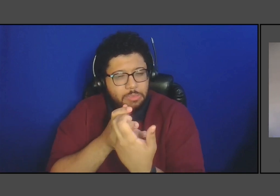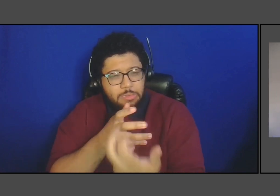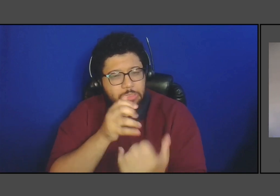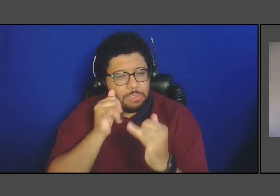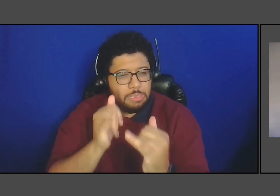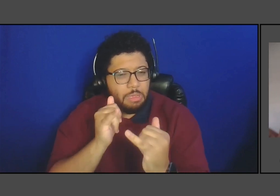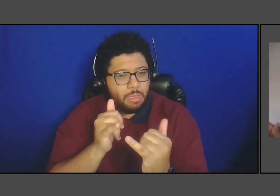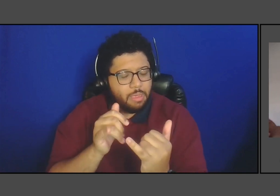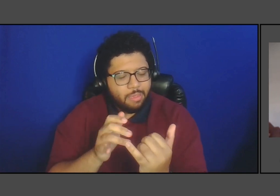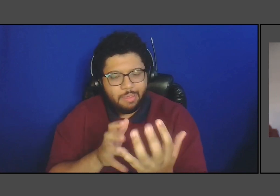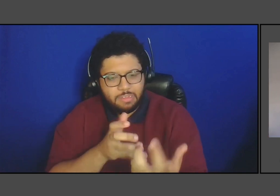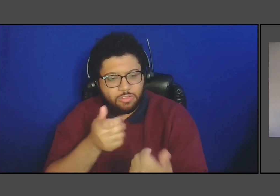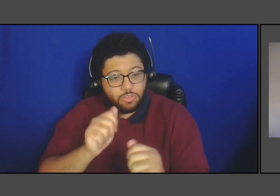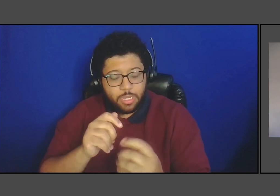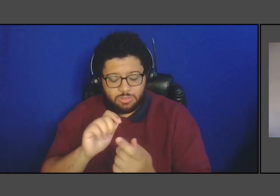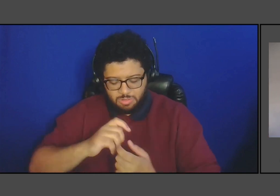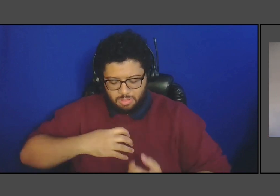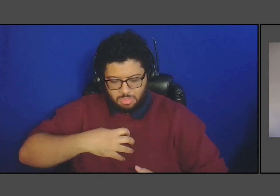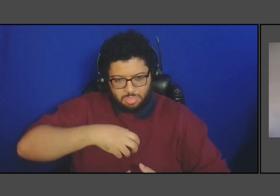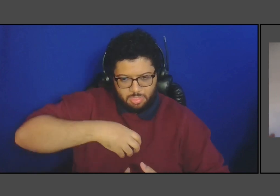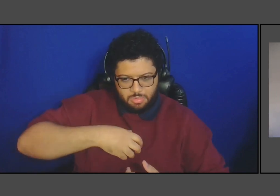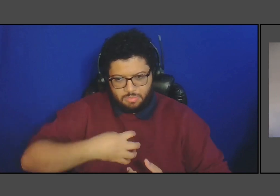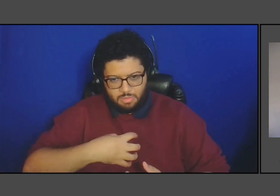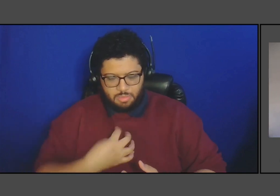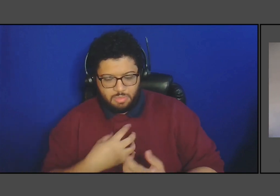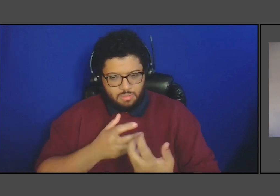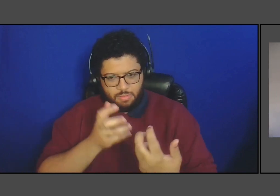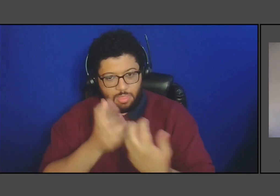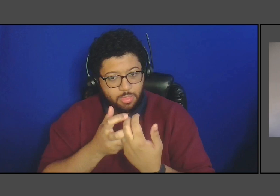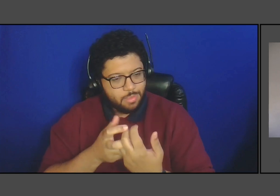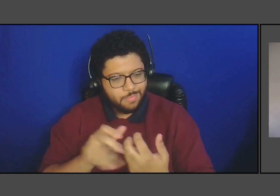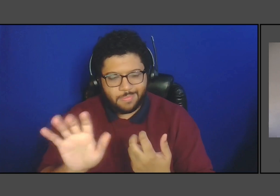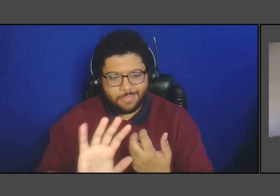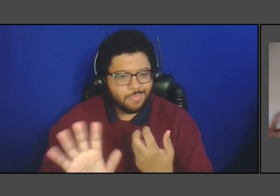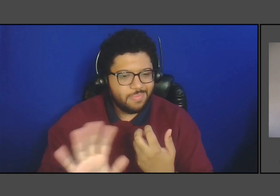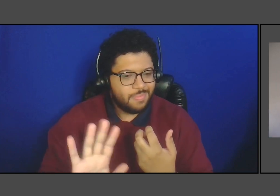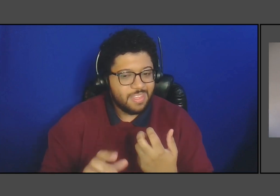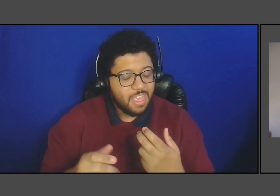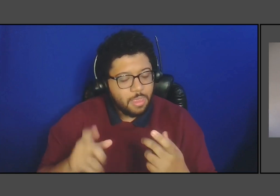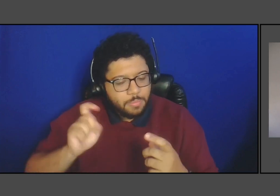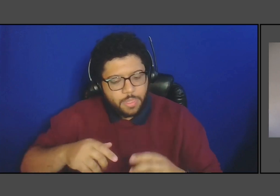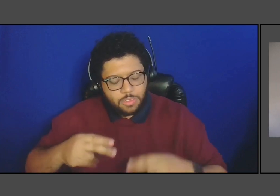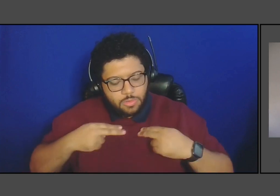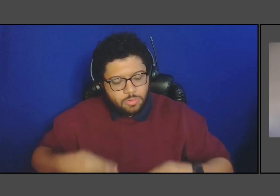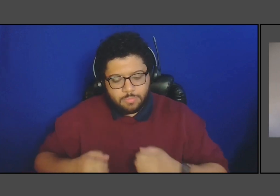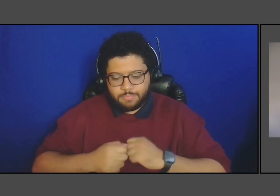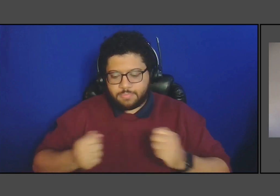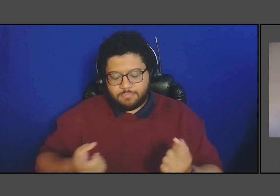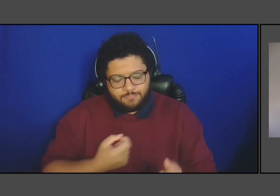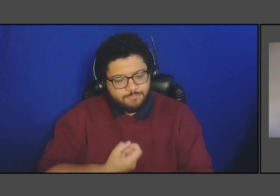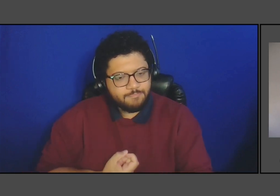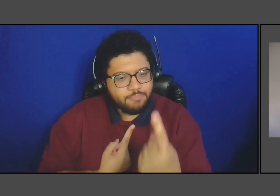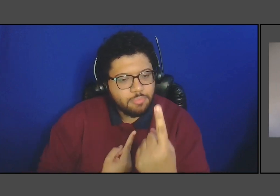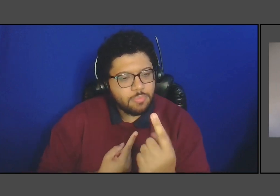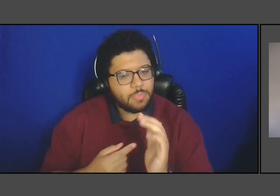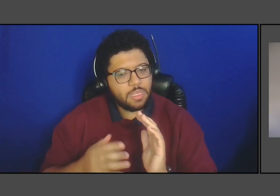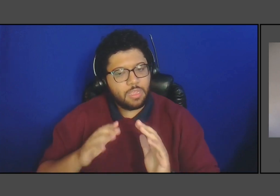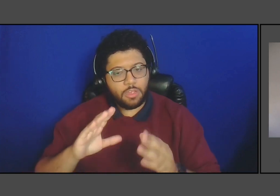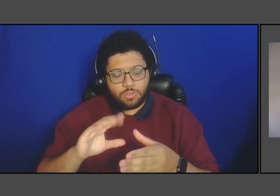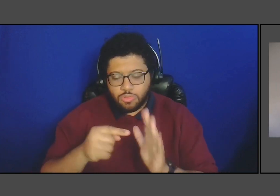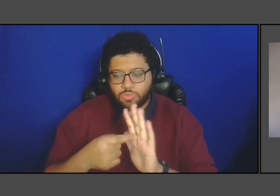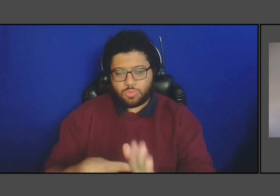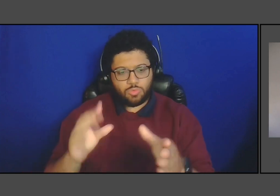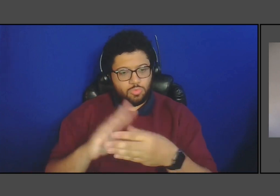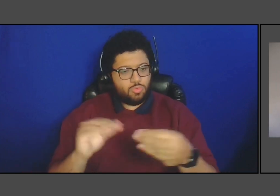that divide. It's just by being human, showing empathy, having a narrative, a story. This is